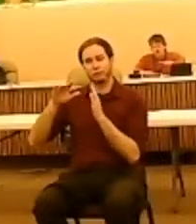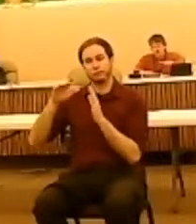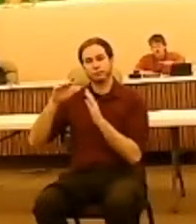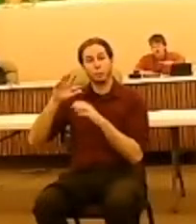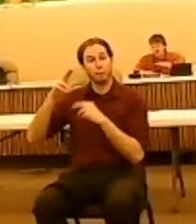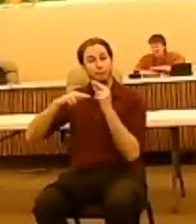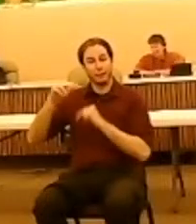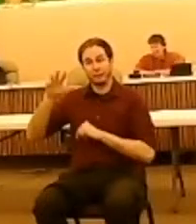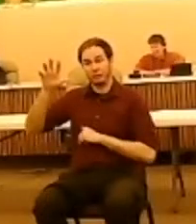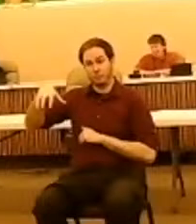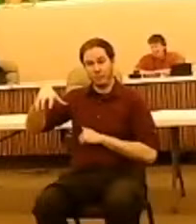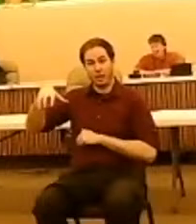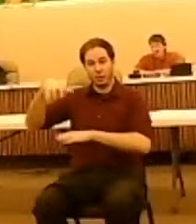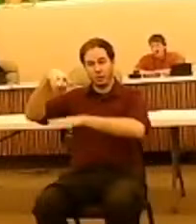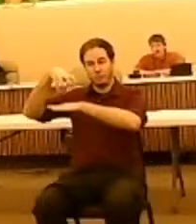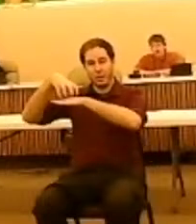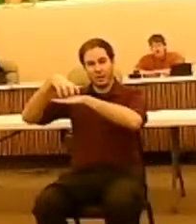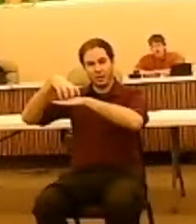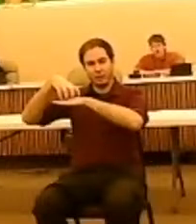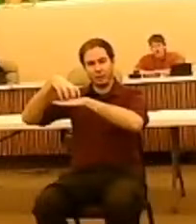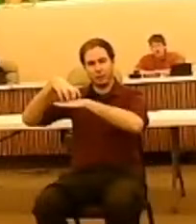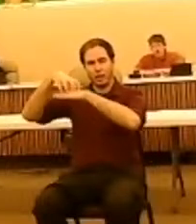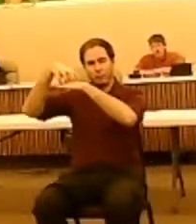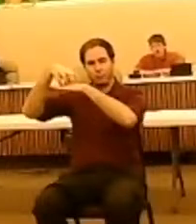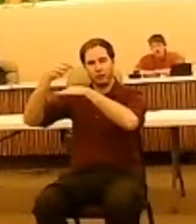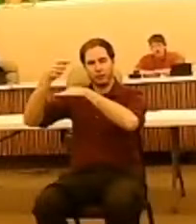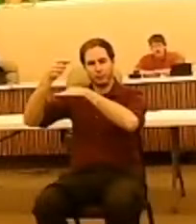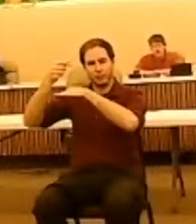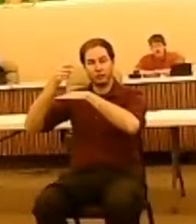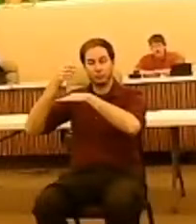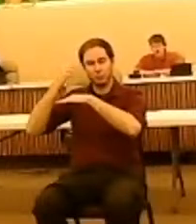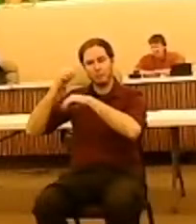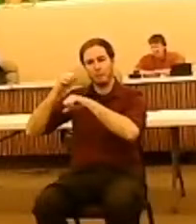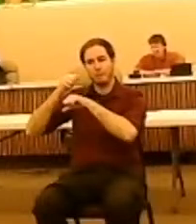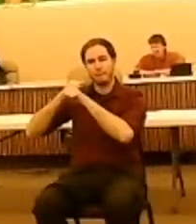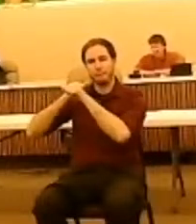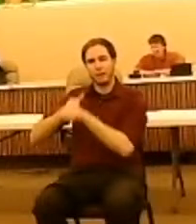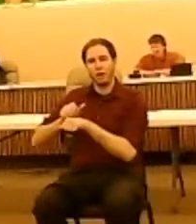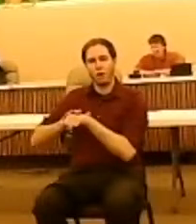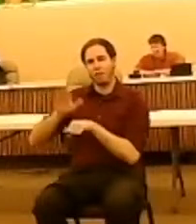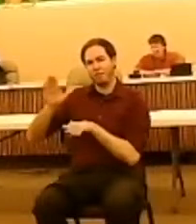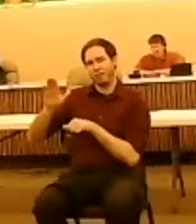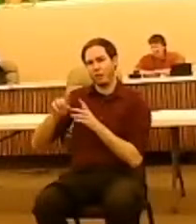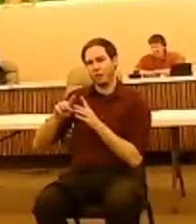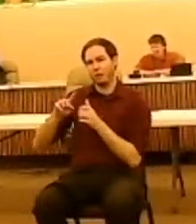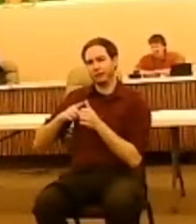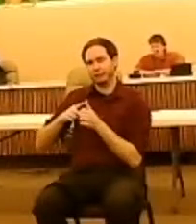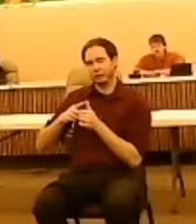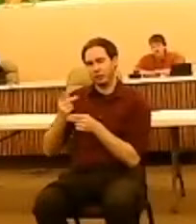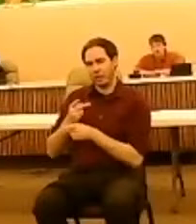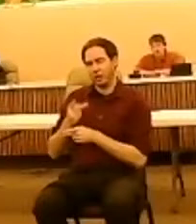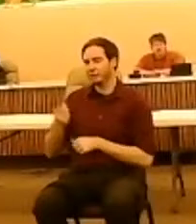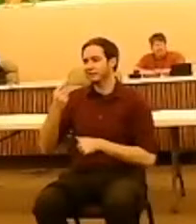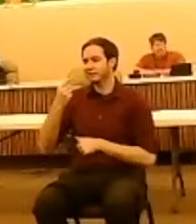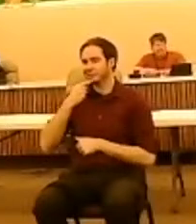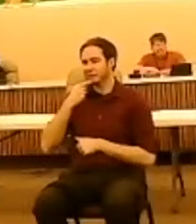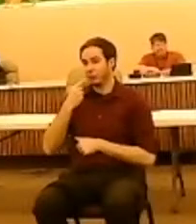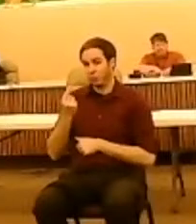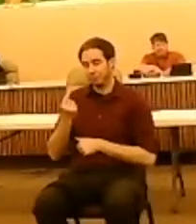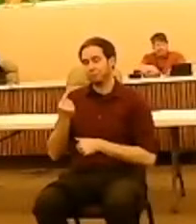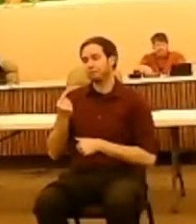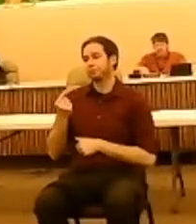where it was previously. And based off of their initial calculations, they basically said to us